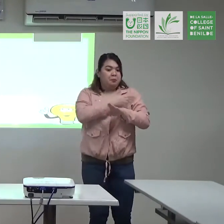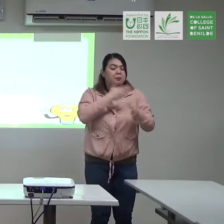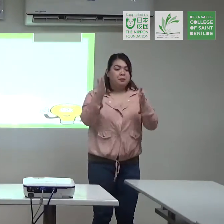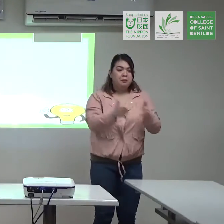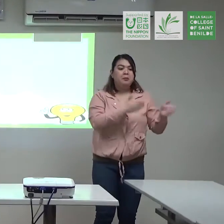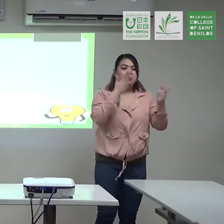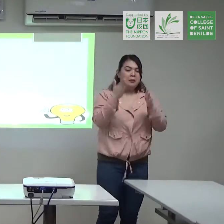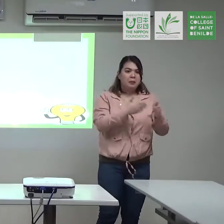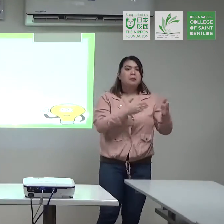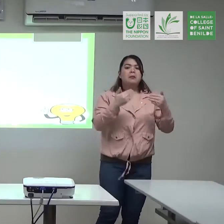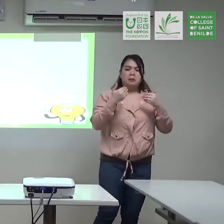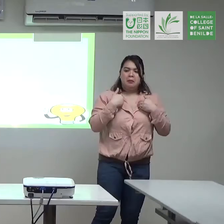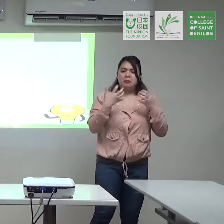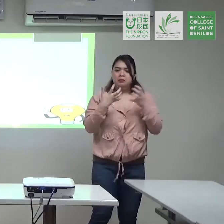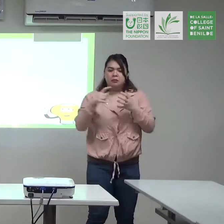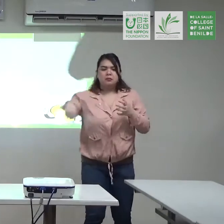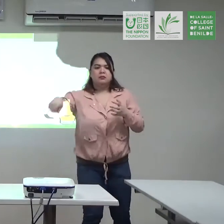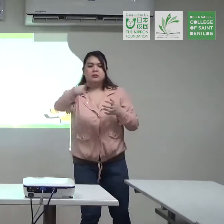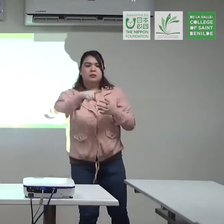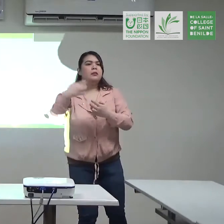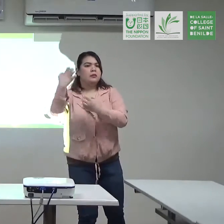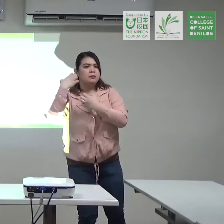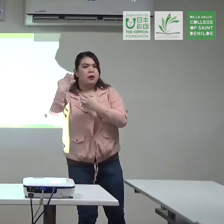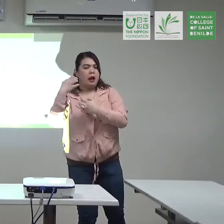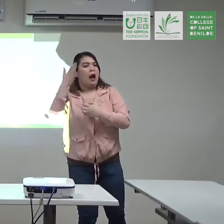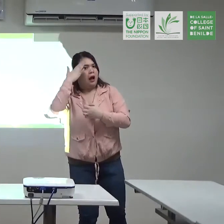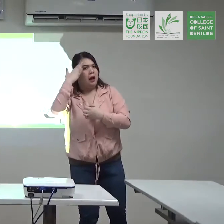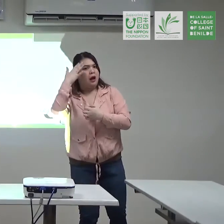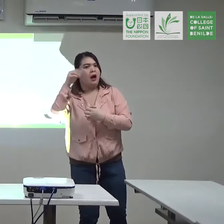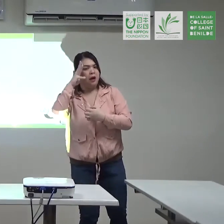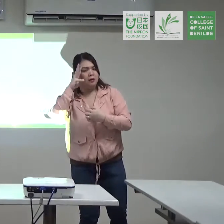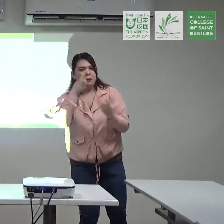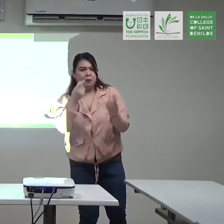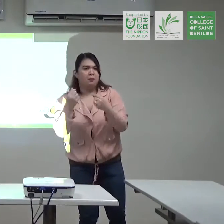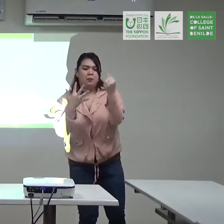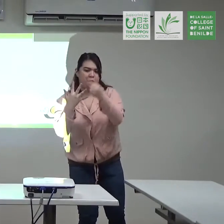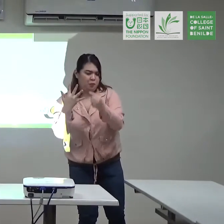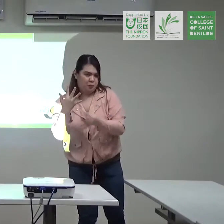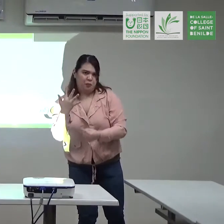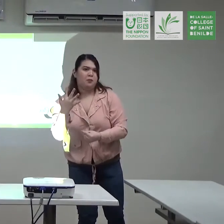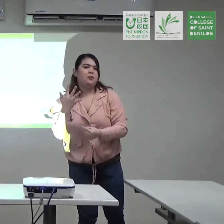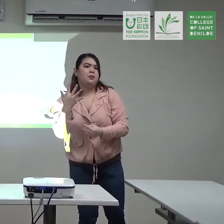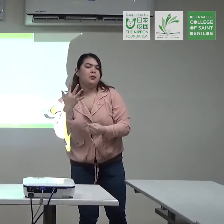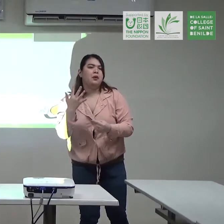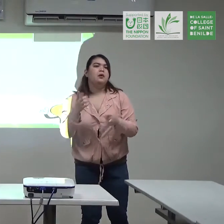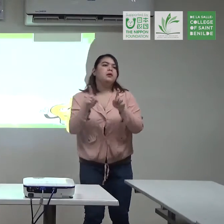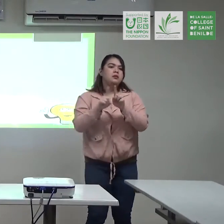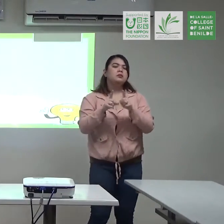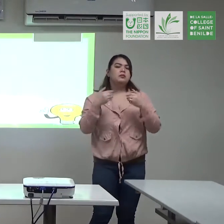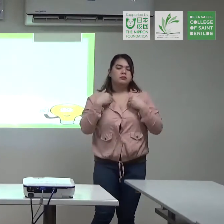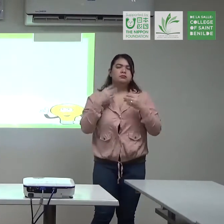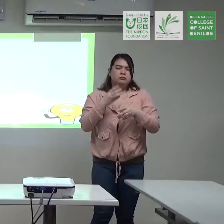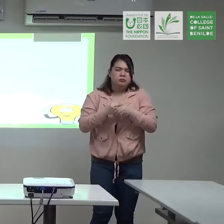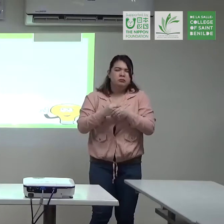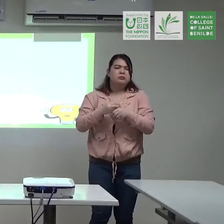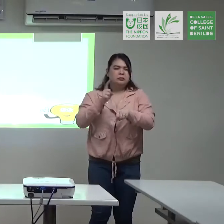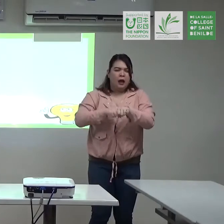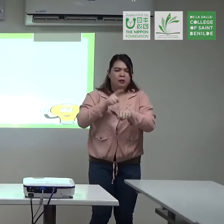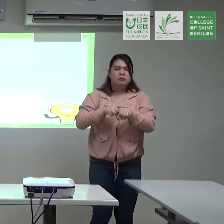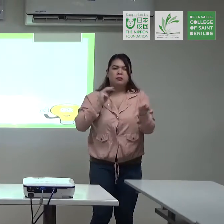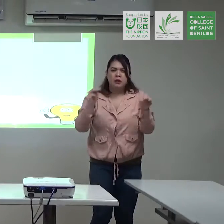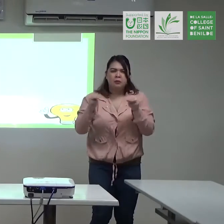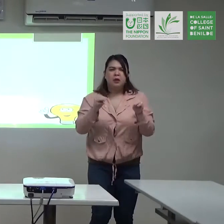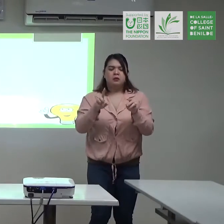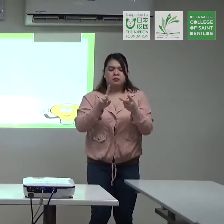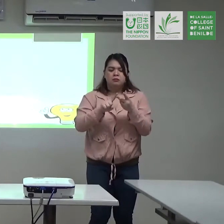are doing what they're expected to do. Okay? How will they adapt their planning, strategy, time